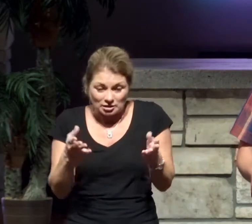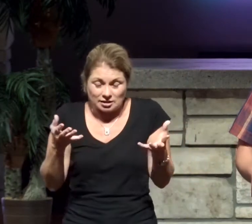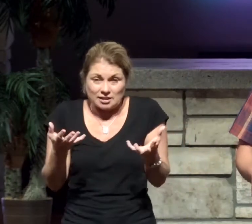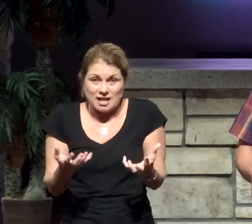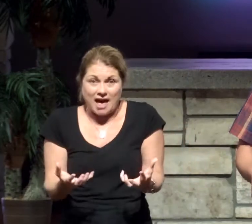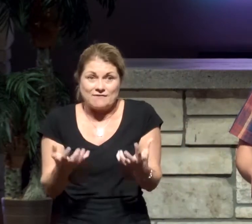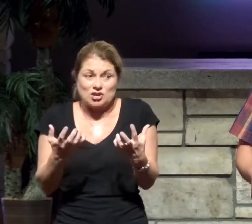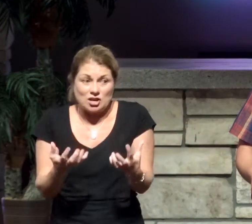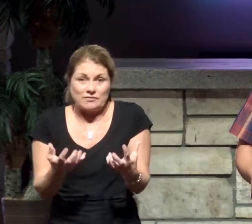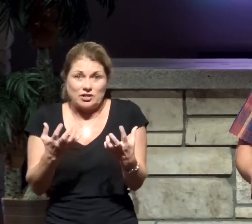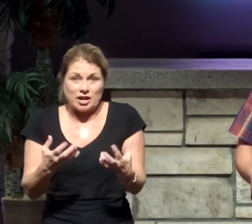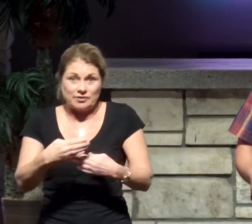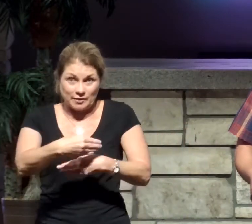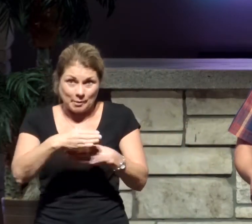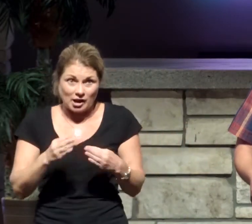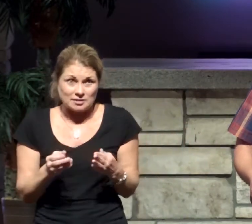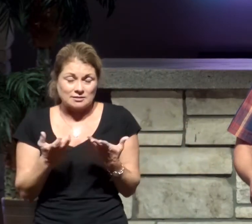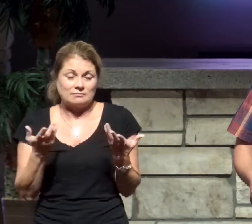and heavier.